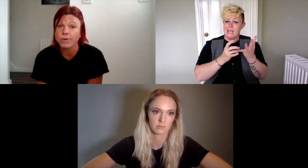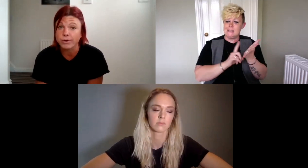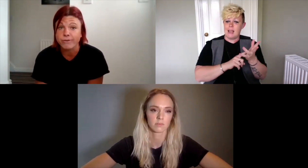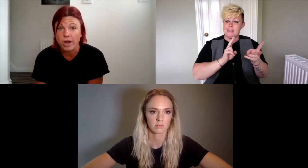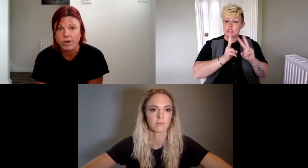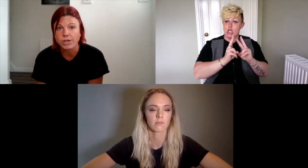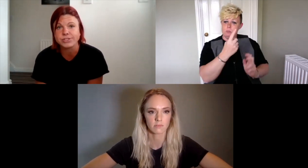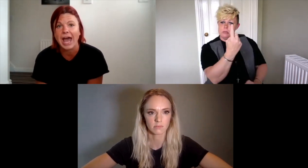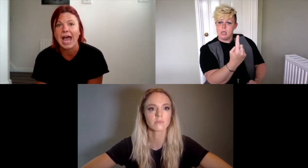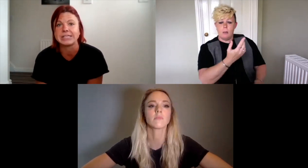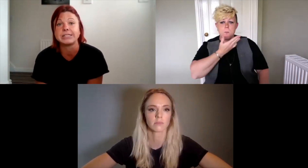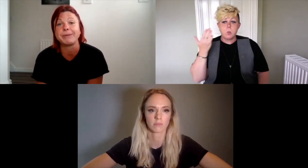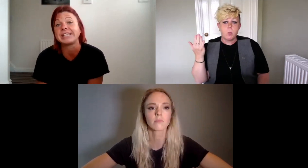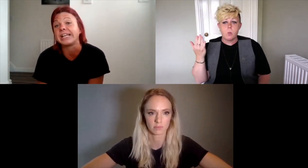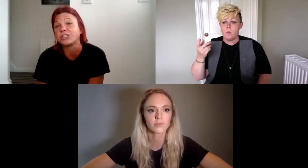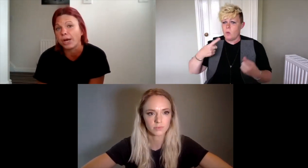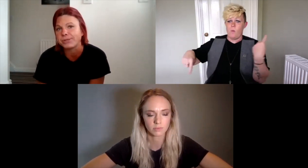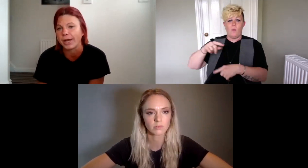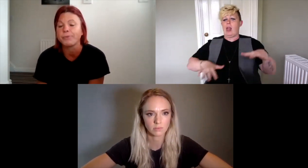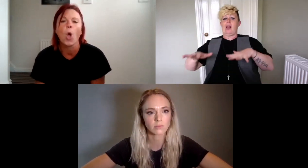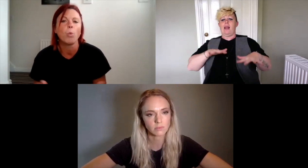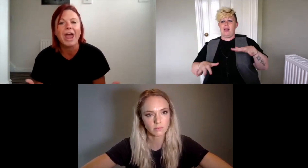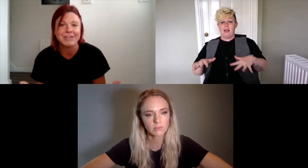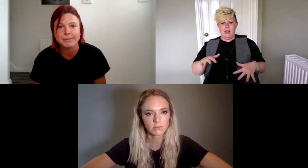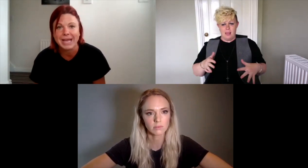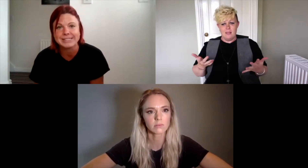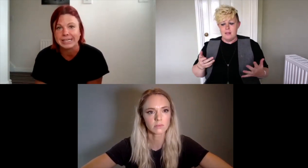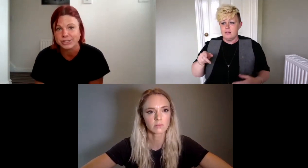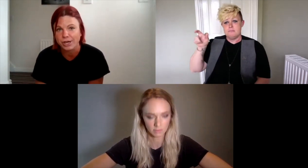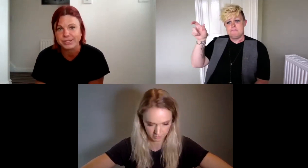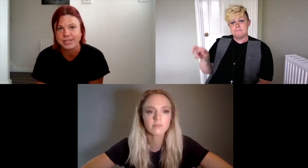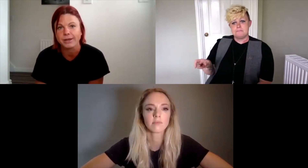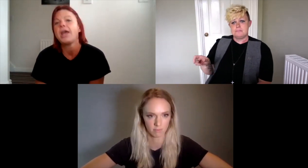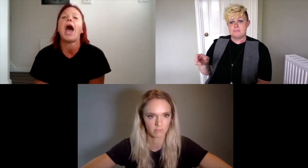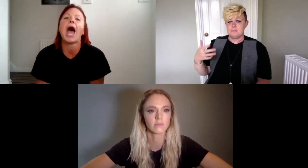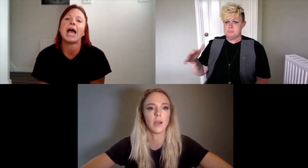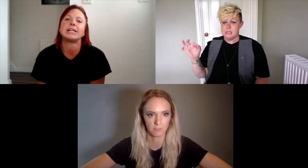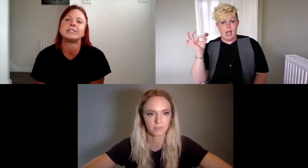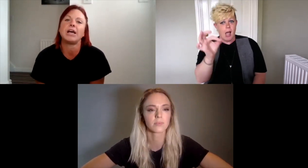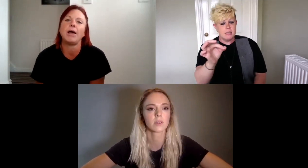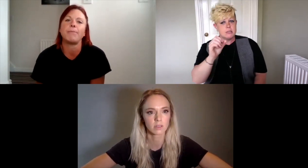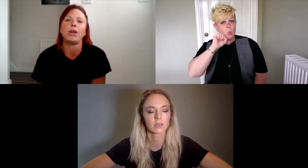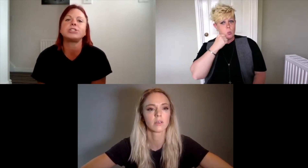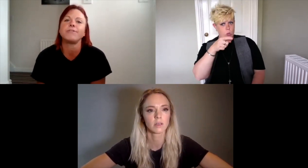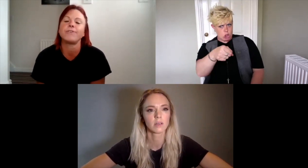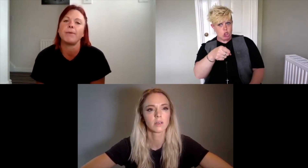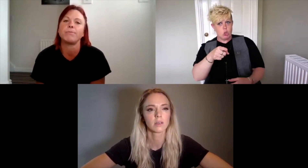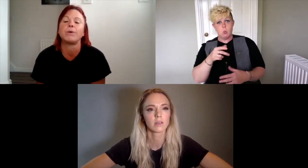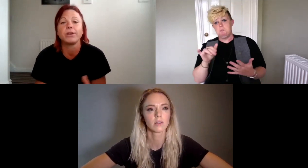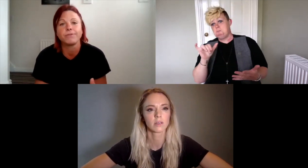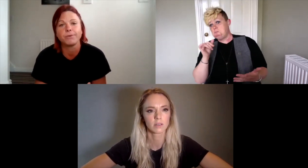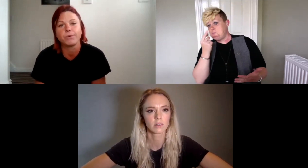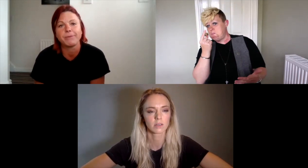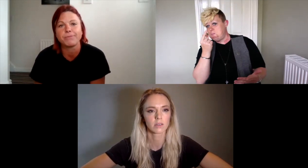to the coronavirus and the BSL interpreter. Where is the BSL interpreter? And a lot of